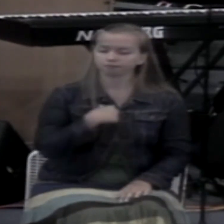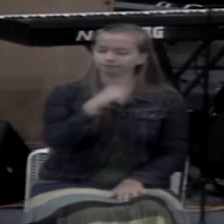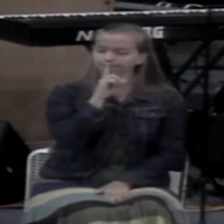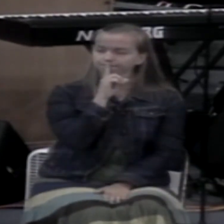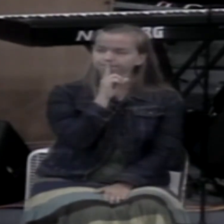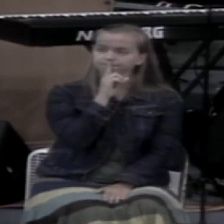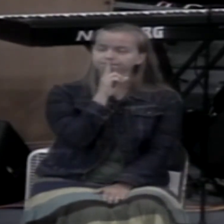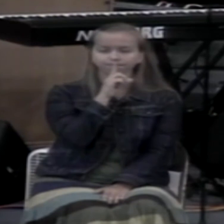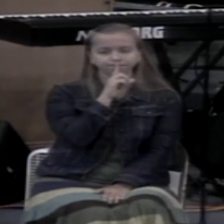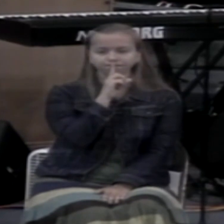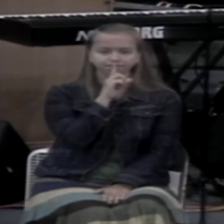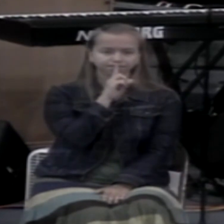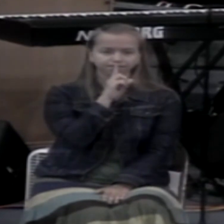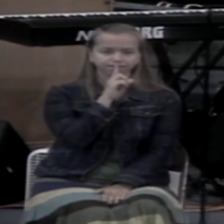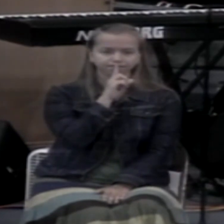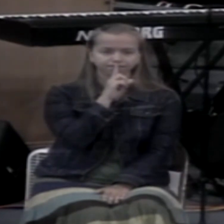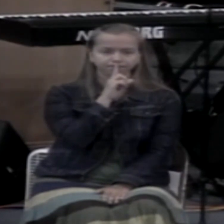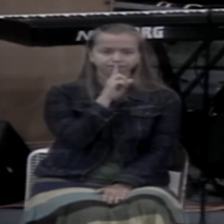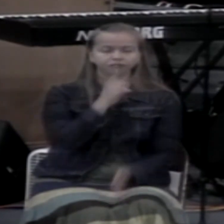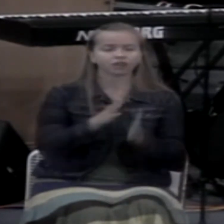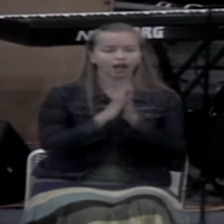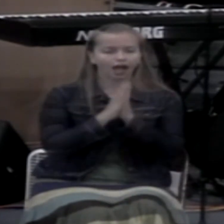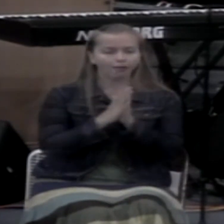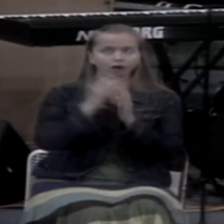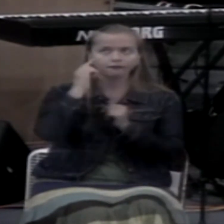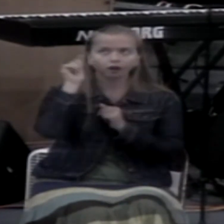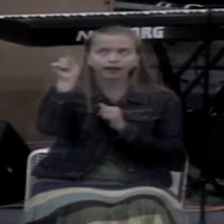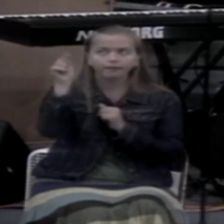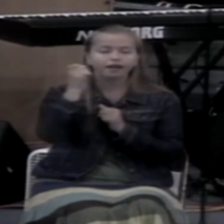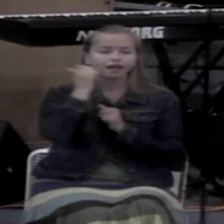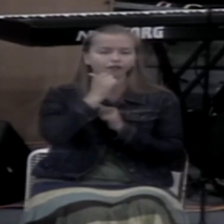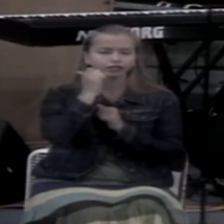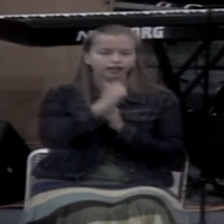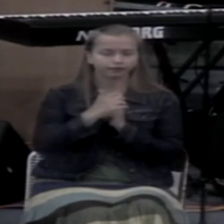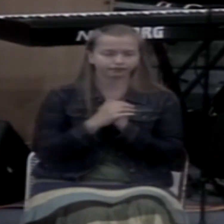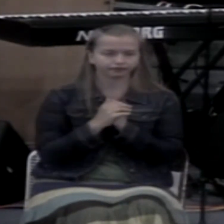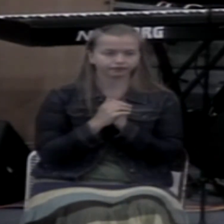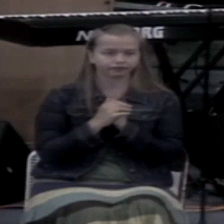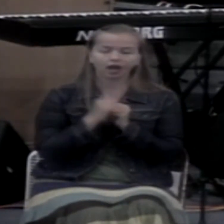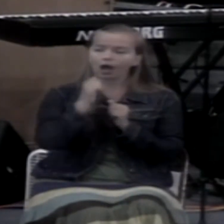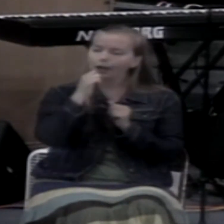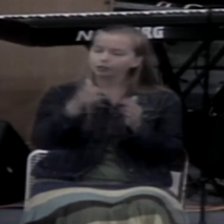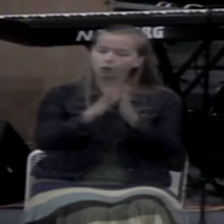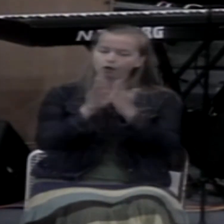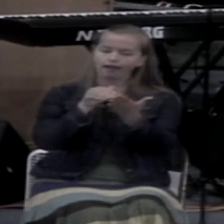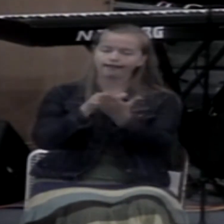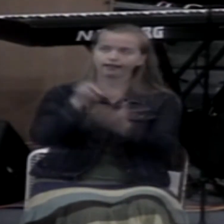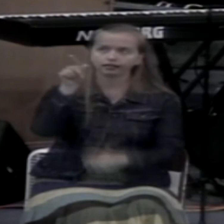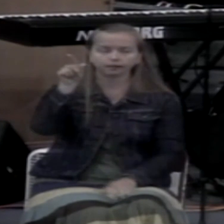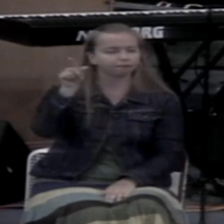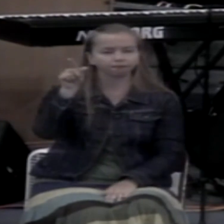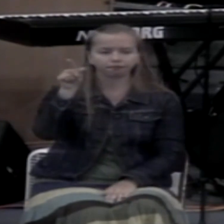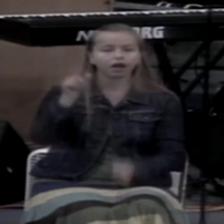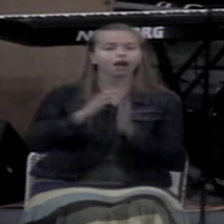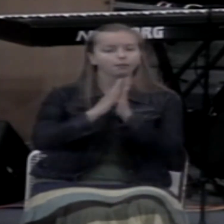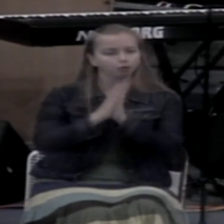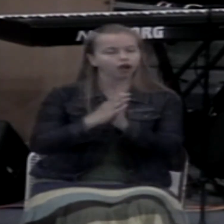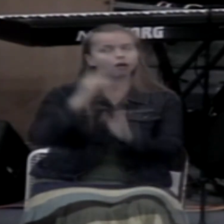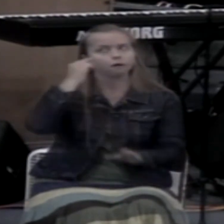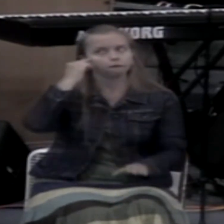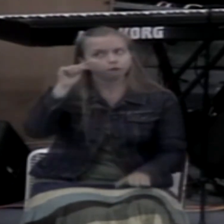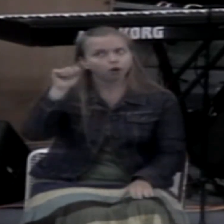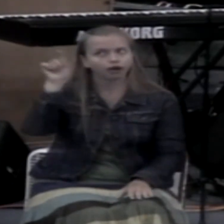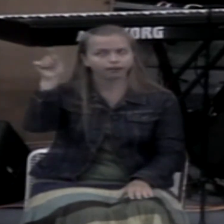He and his wife are still in church, in search for a church in Washington, D.C. I hope he walks into Chester